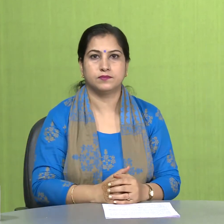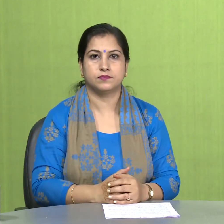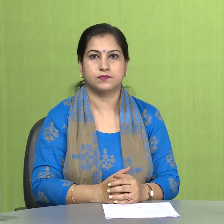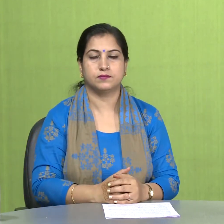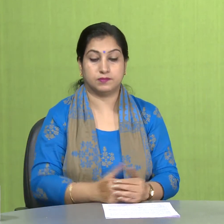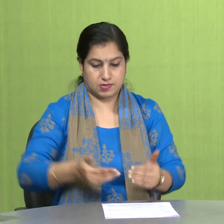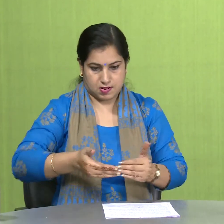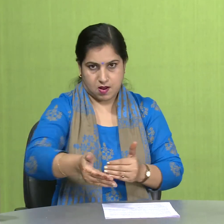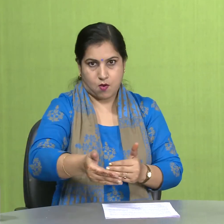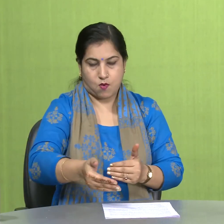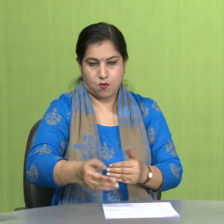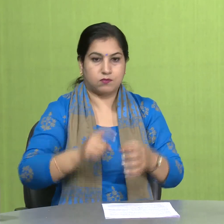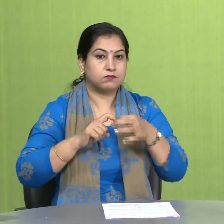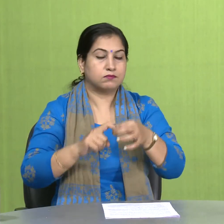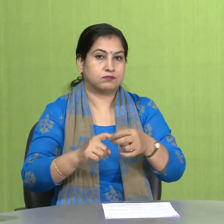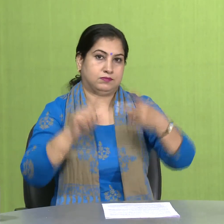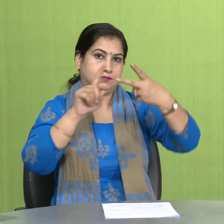Now I will ask you the second question.